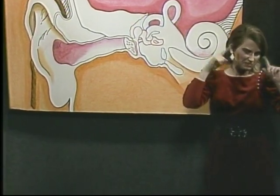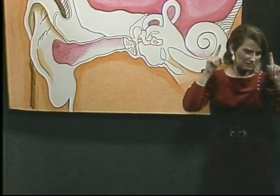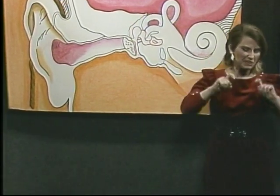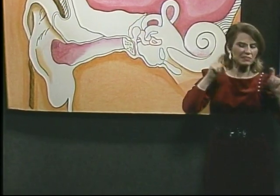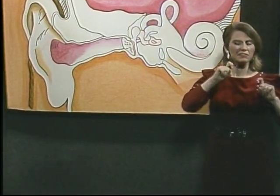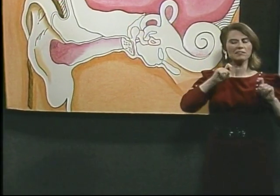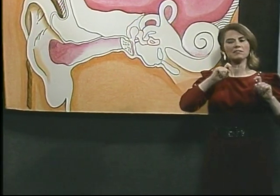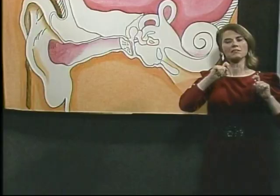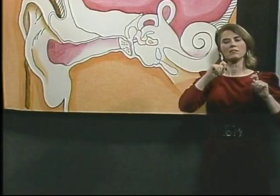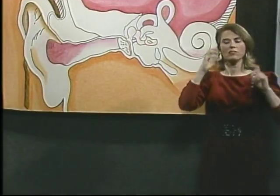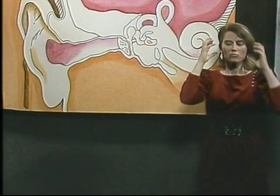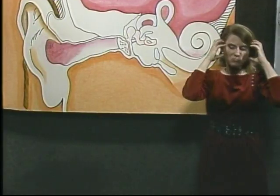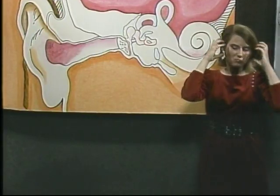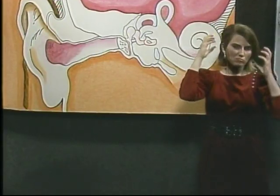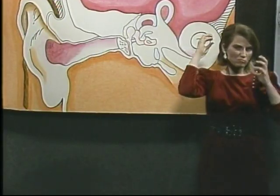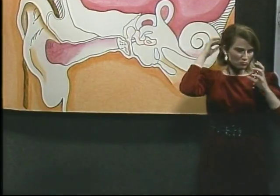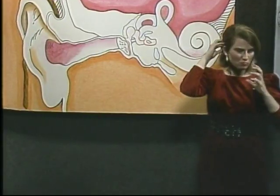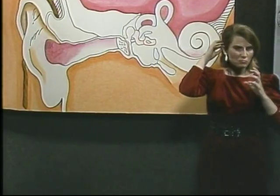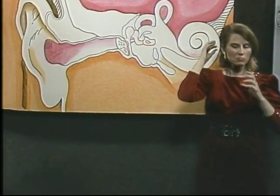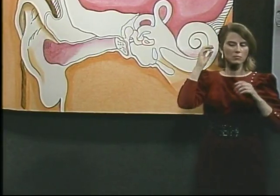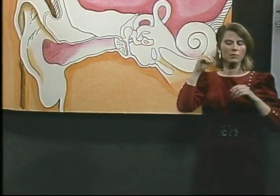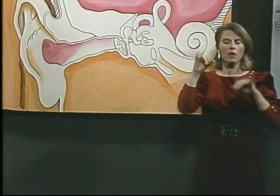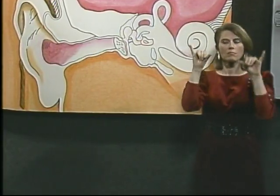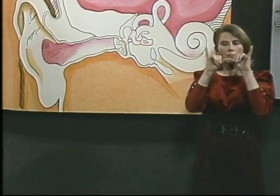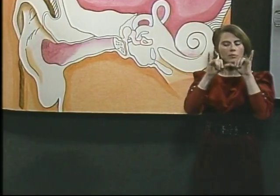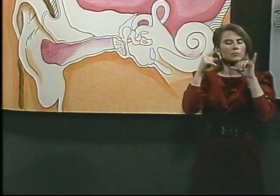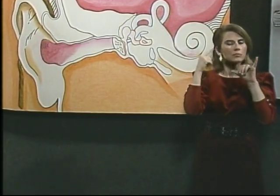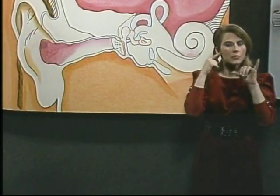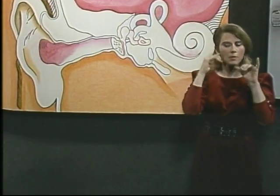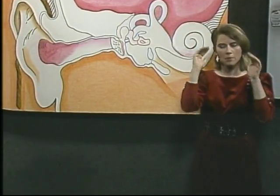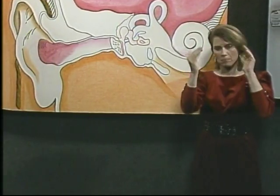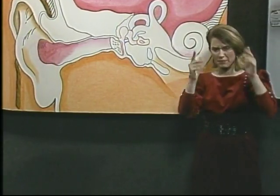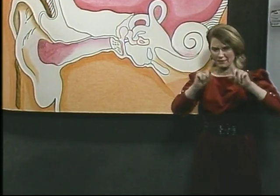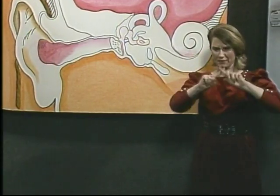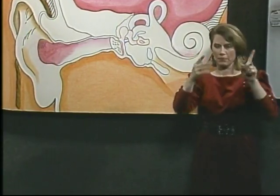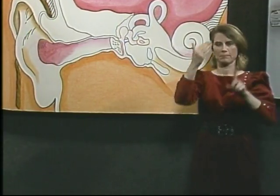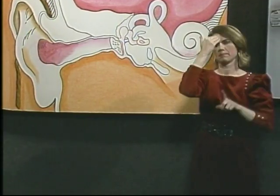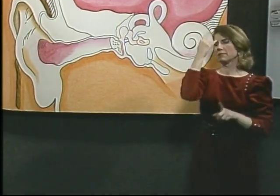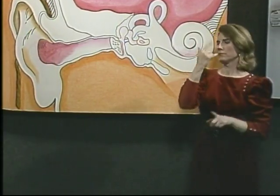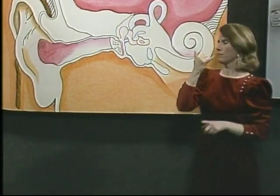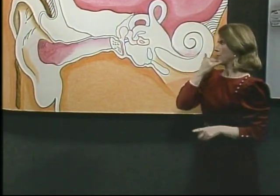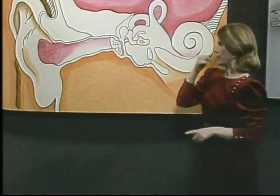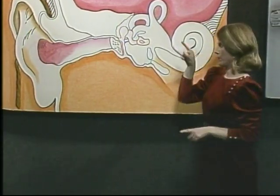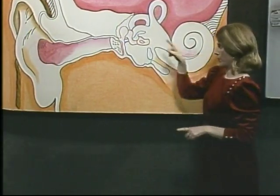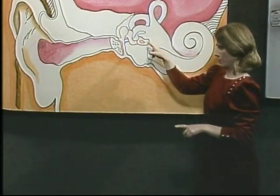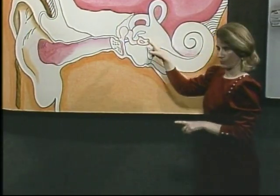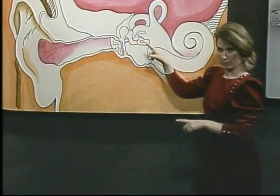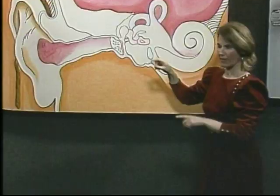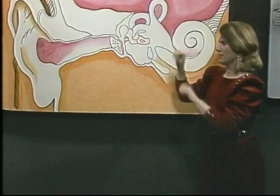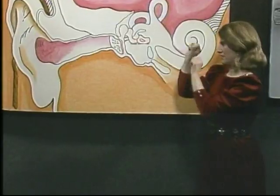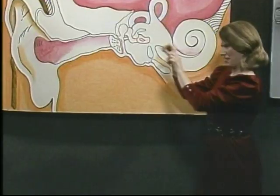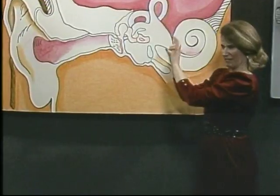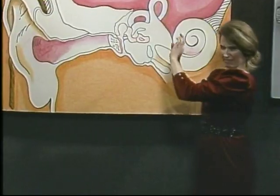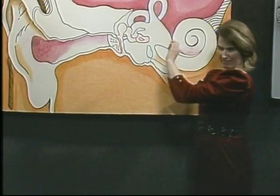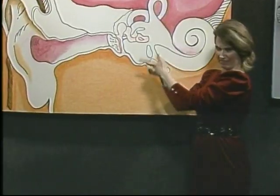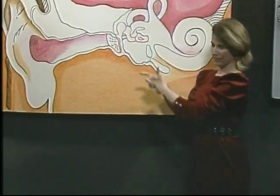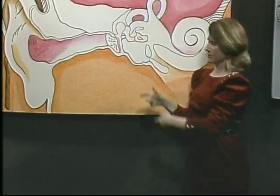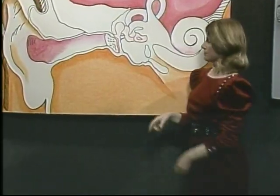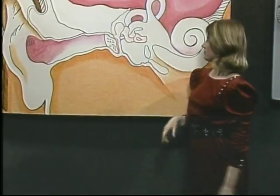Through audiometric testing and hearing assessment, damage in this area can be discovered. If there